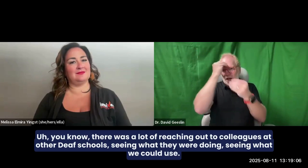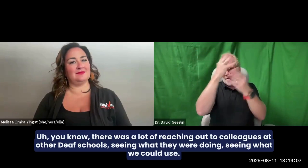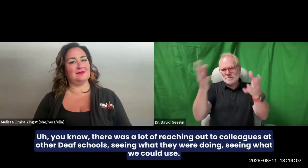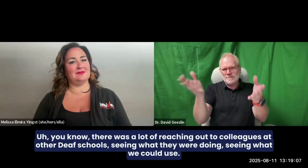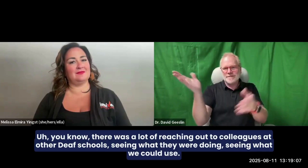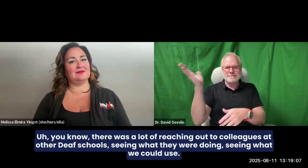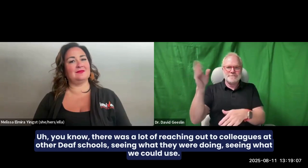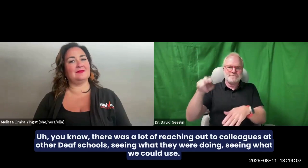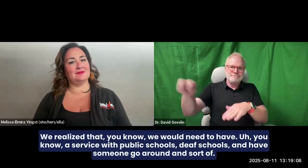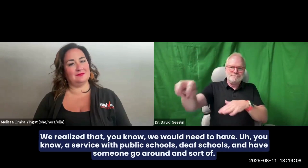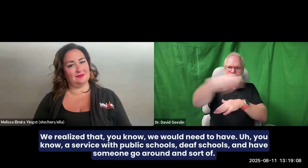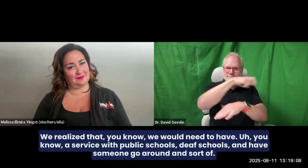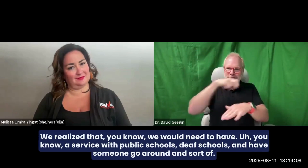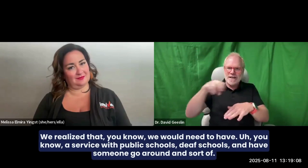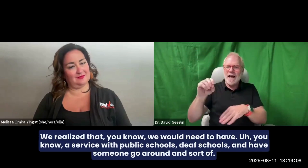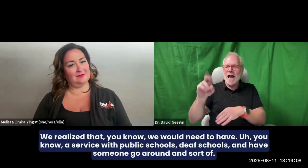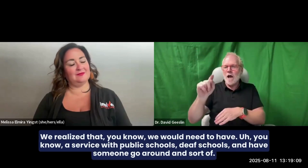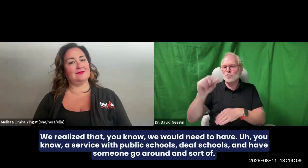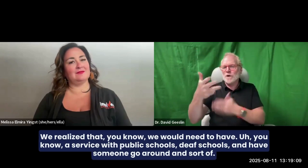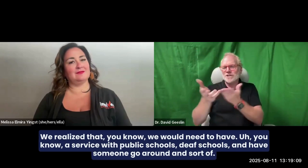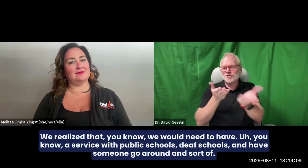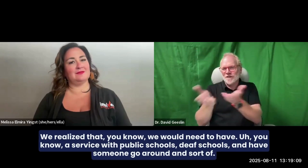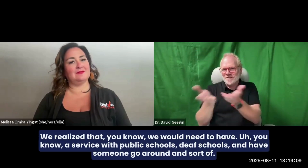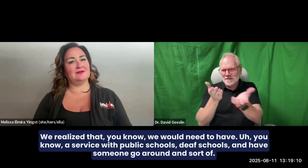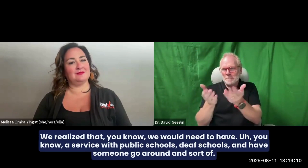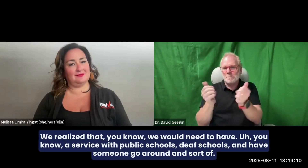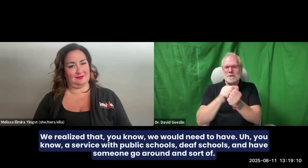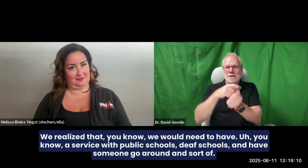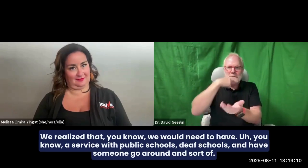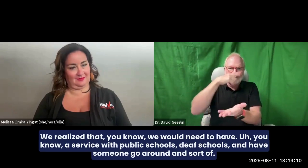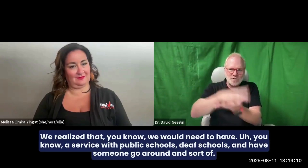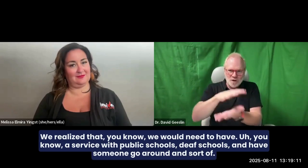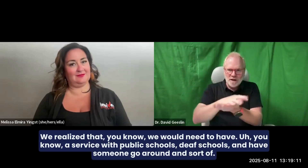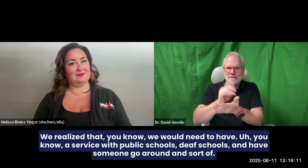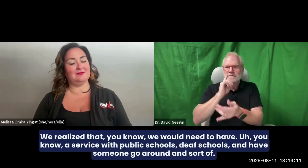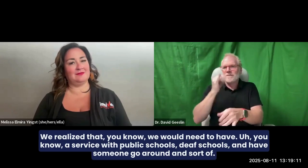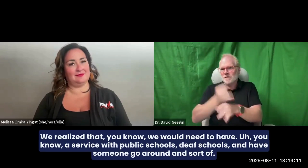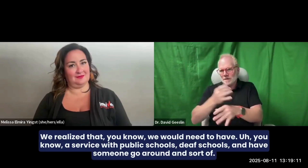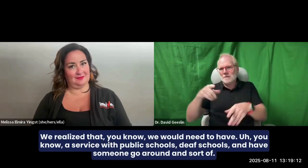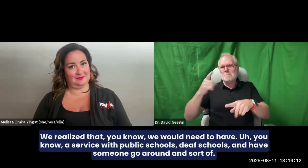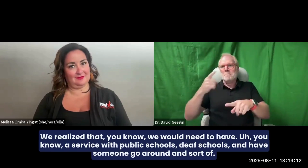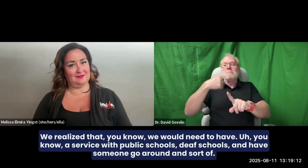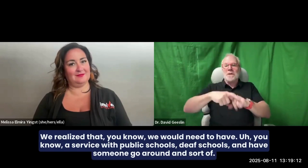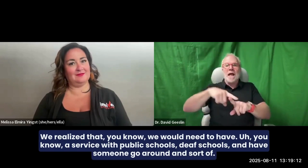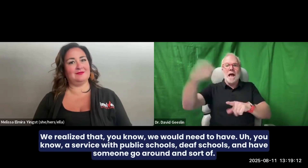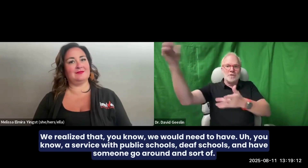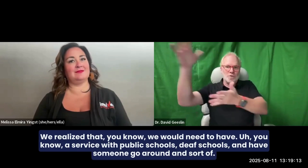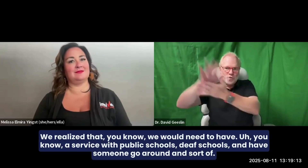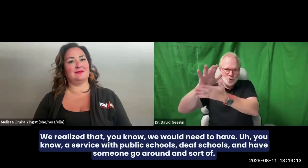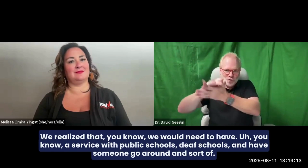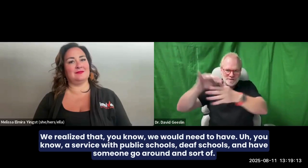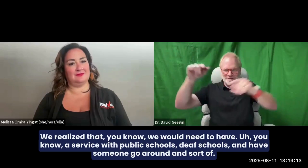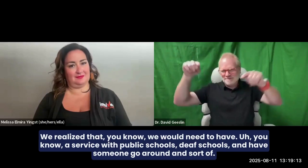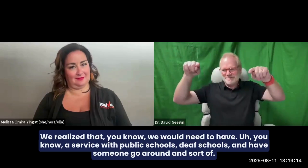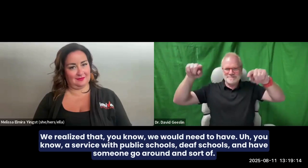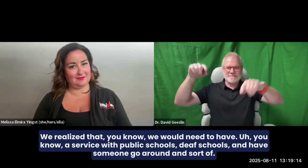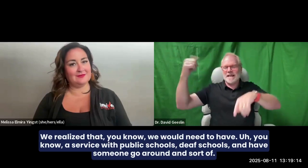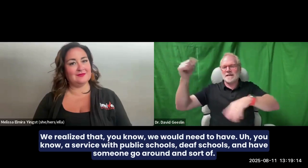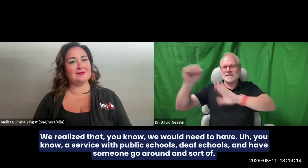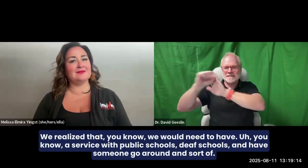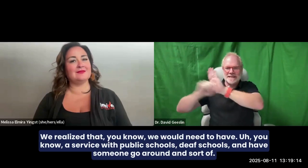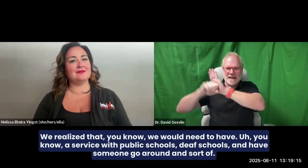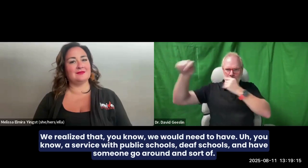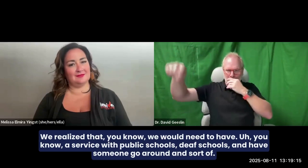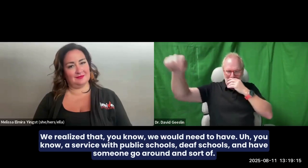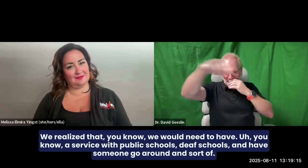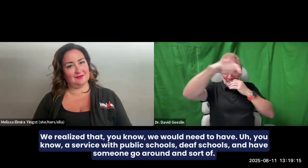use. We realized that, we would need to have, a service with public schools, deaf schools, and have someone